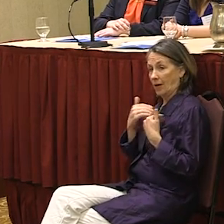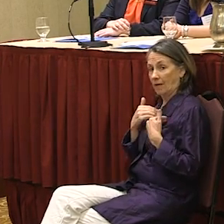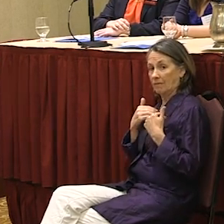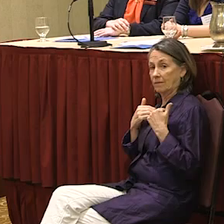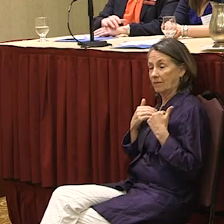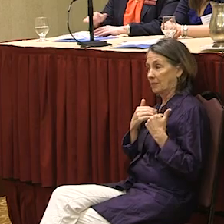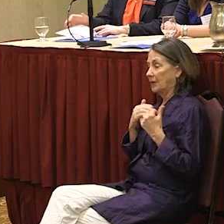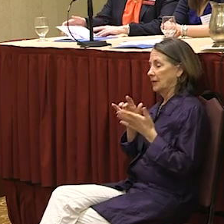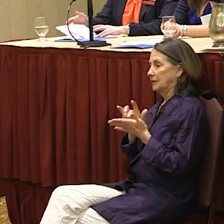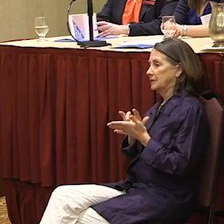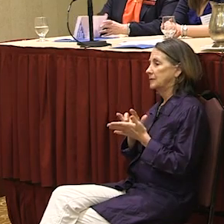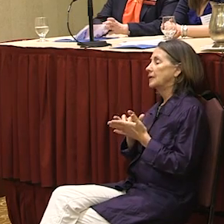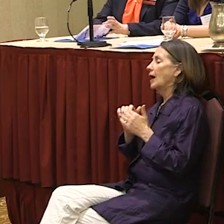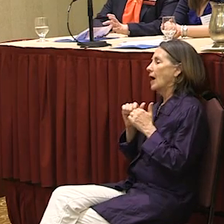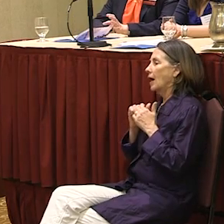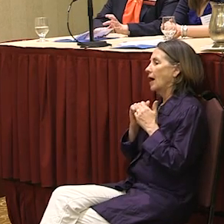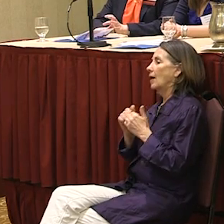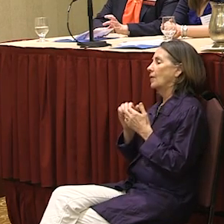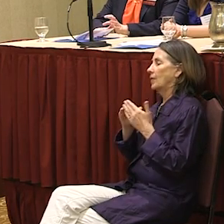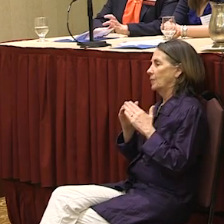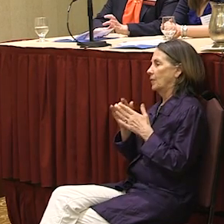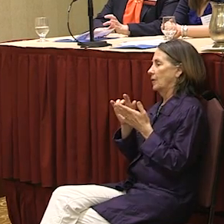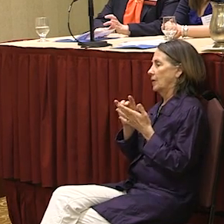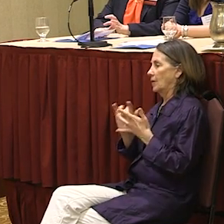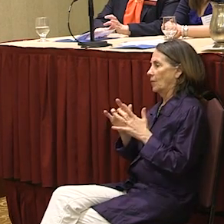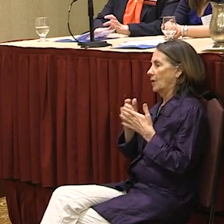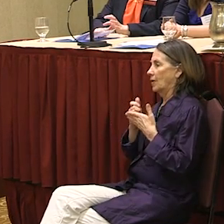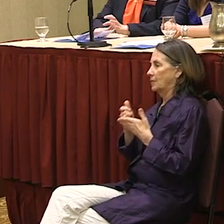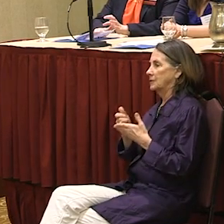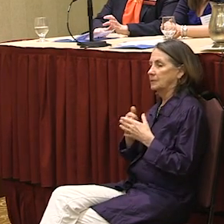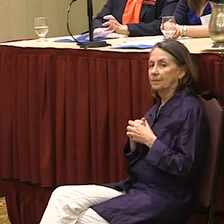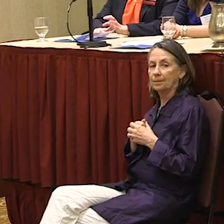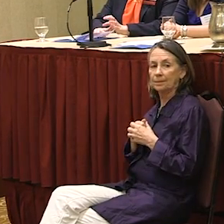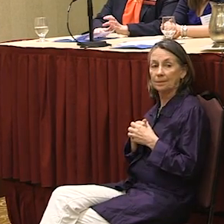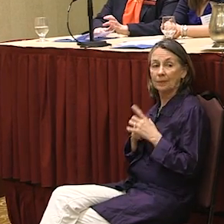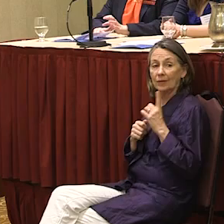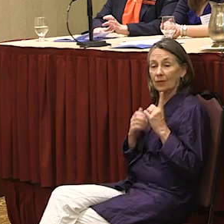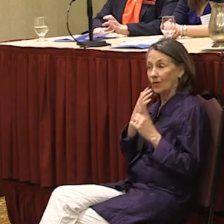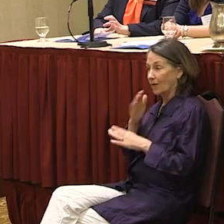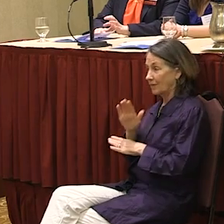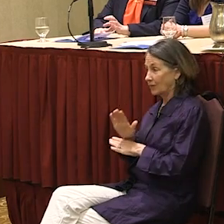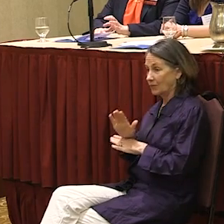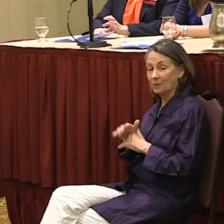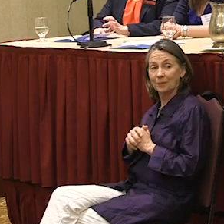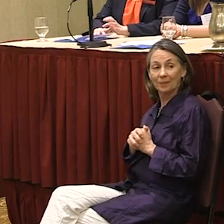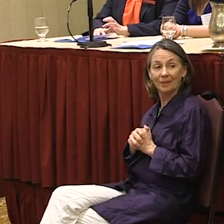partner Cindy explain how the community network helps. Good afternoon, everyone.